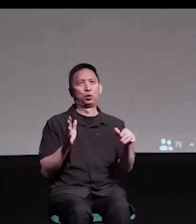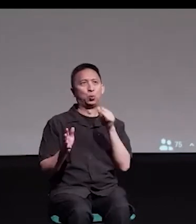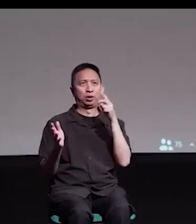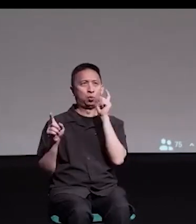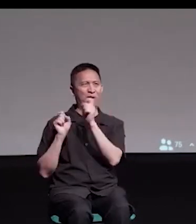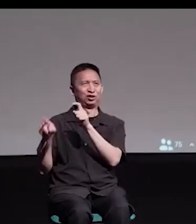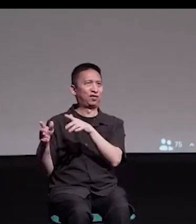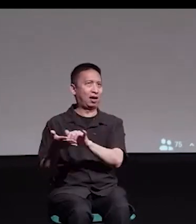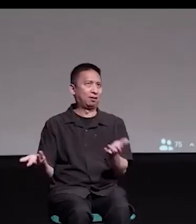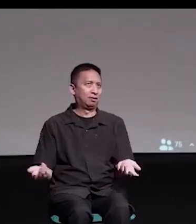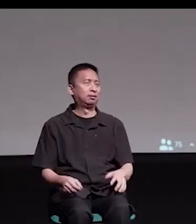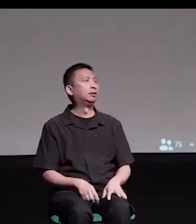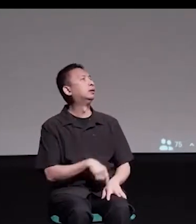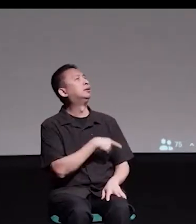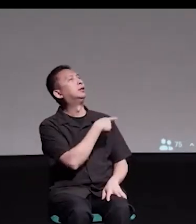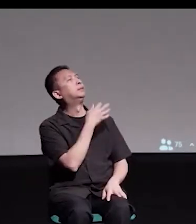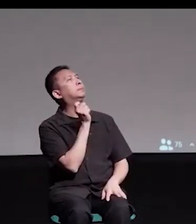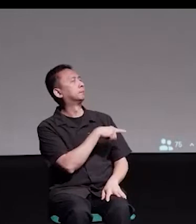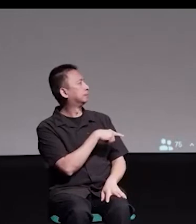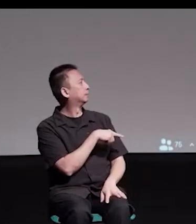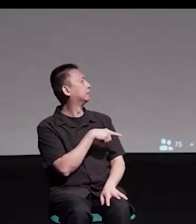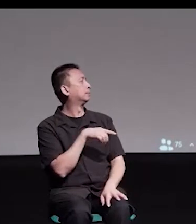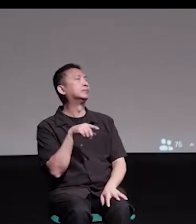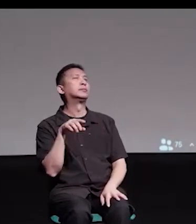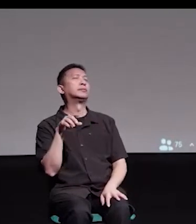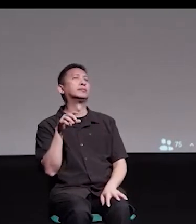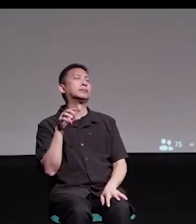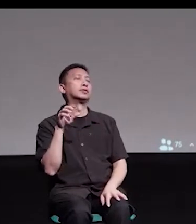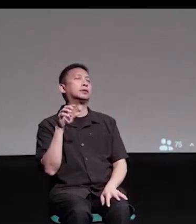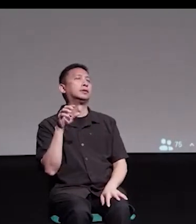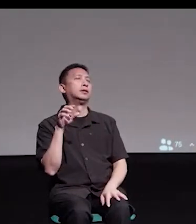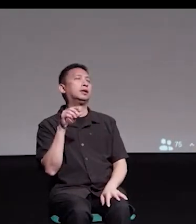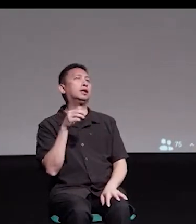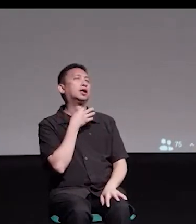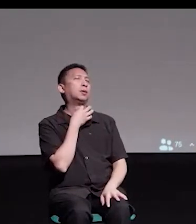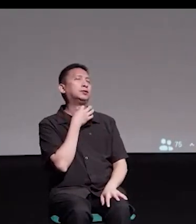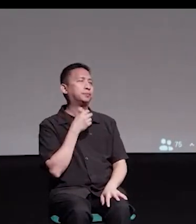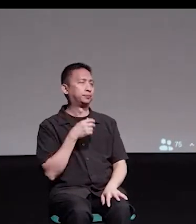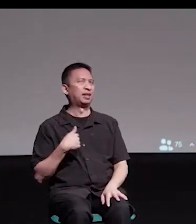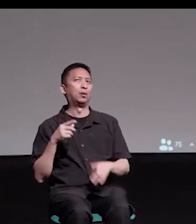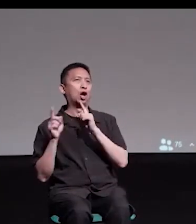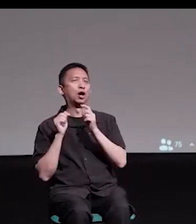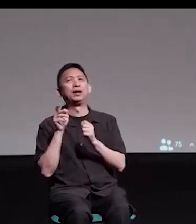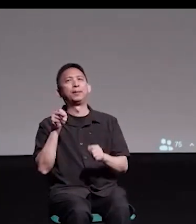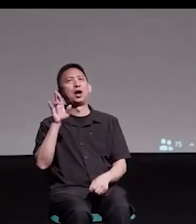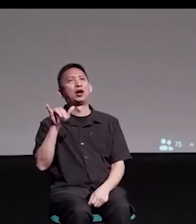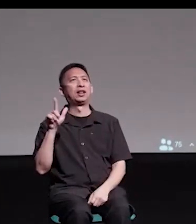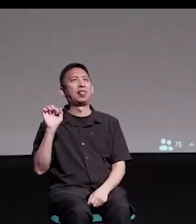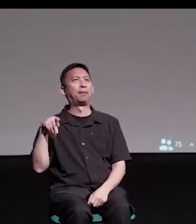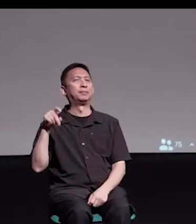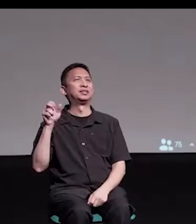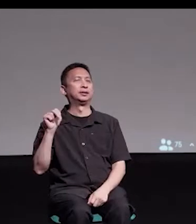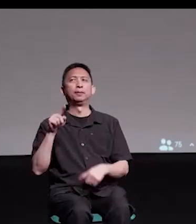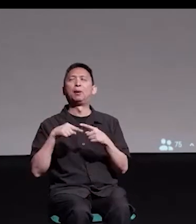I do think there's ways that we're sort of, You know, I was talking to Mary Lamson about this subject because